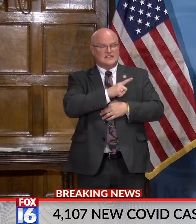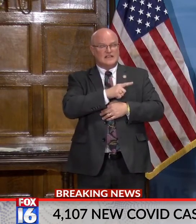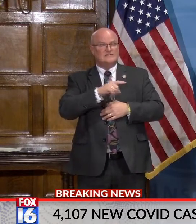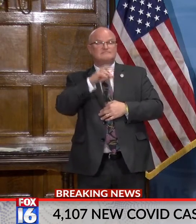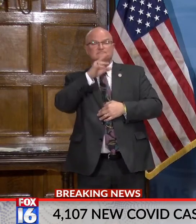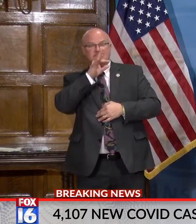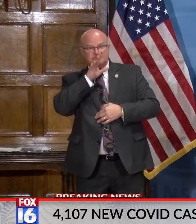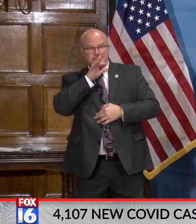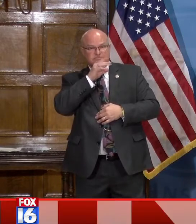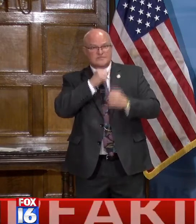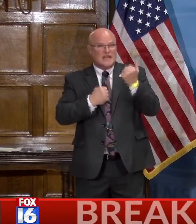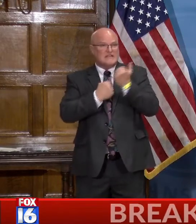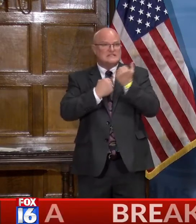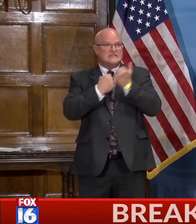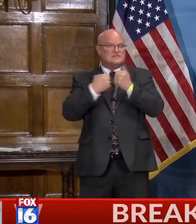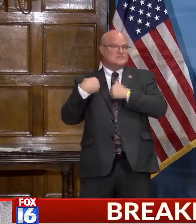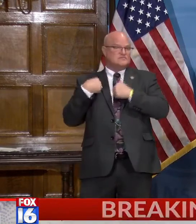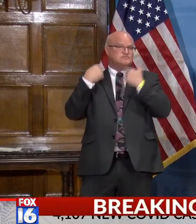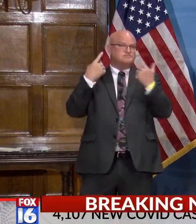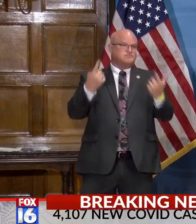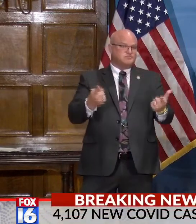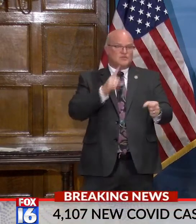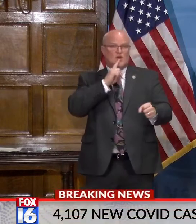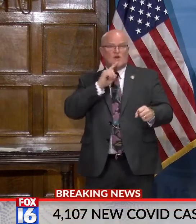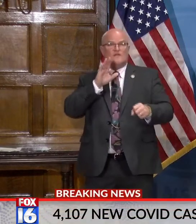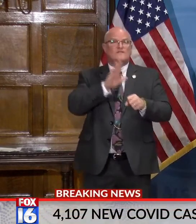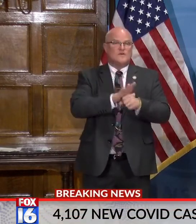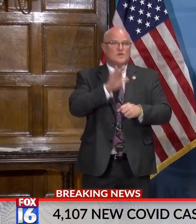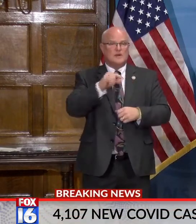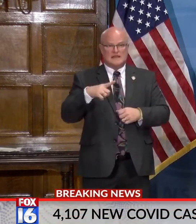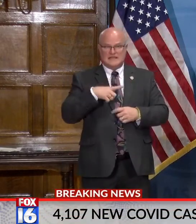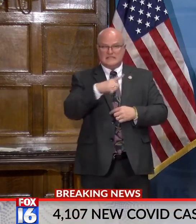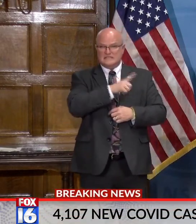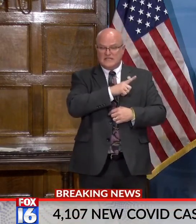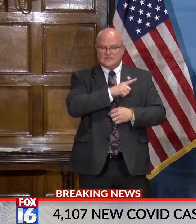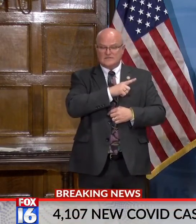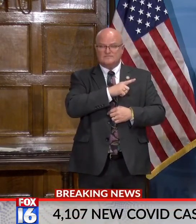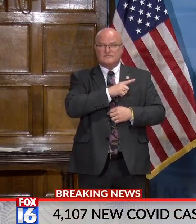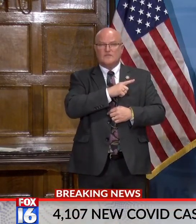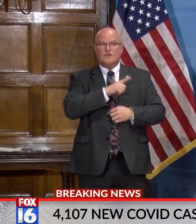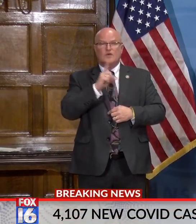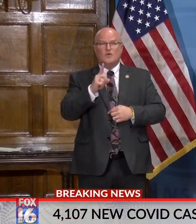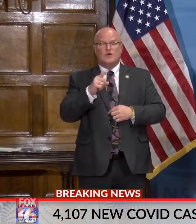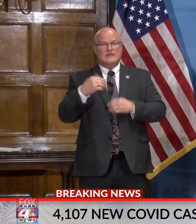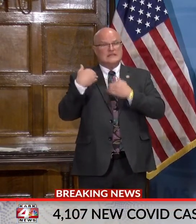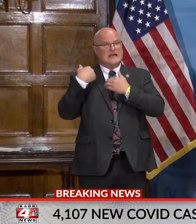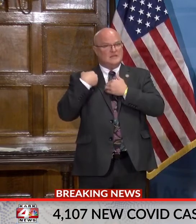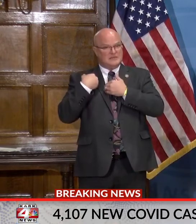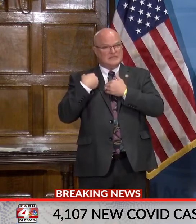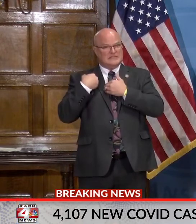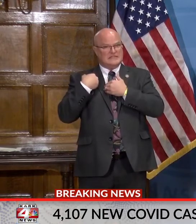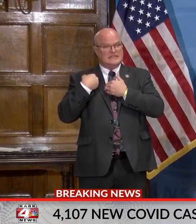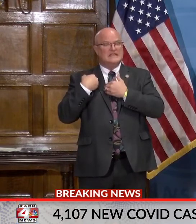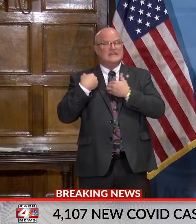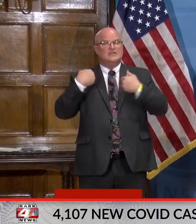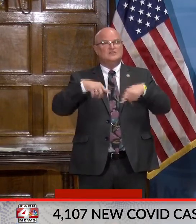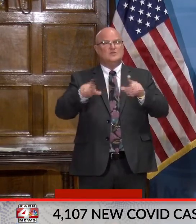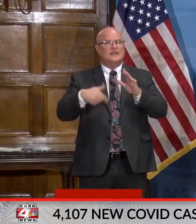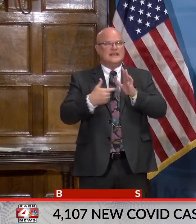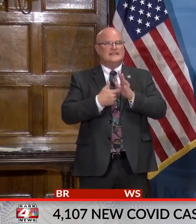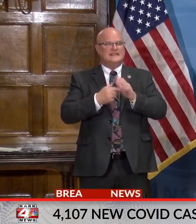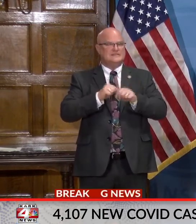articulated and supported and recommended are reaffirmed by the legislature, one of them being liability immunity during this pandemic.